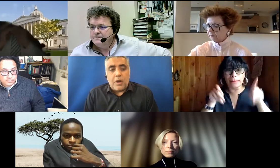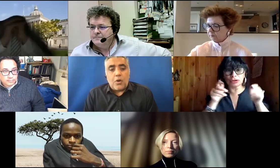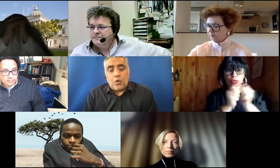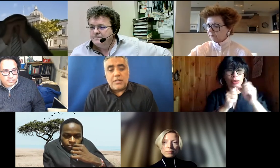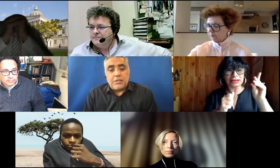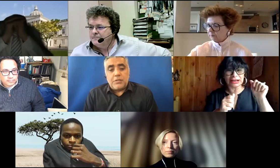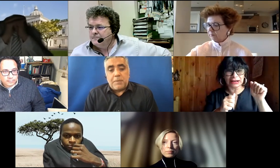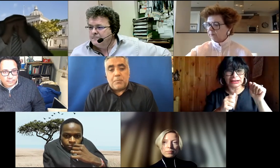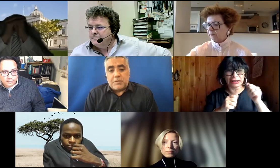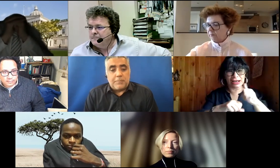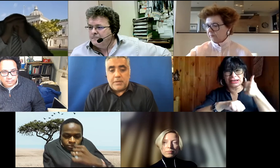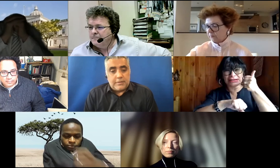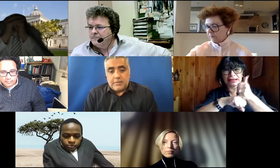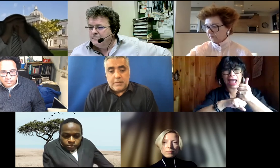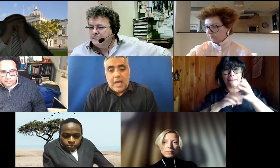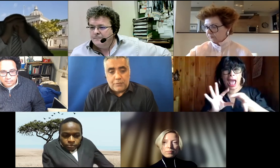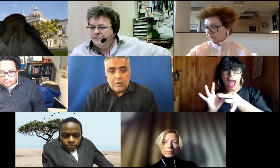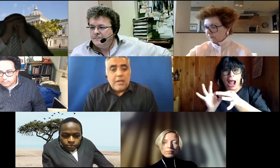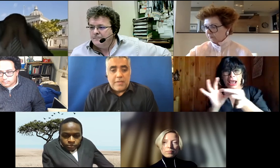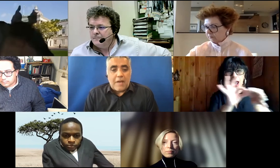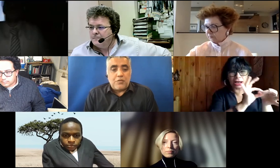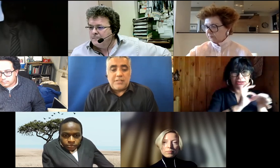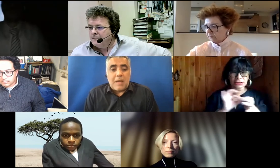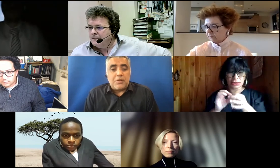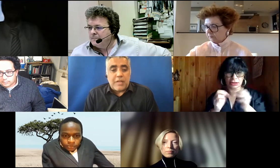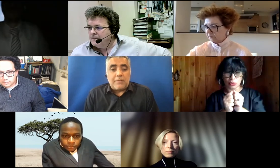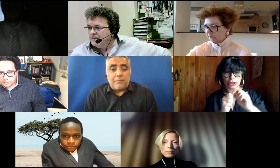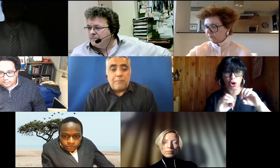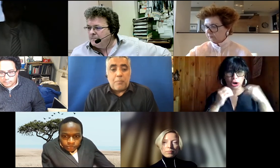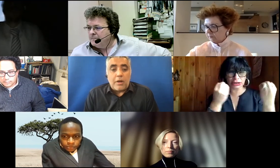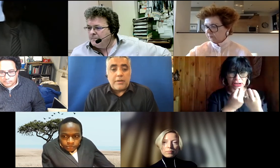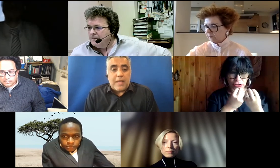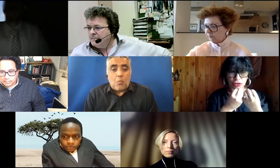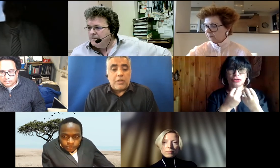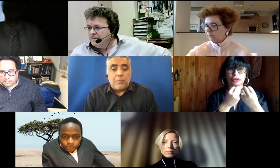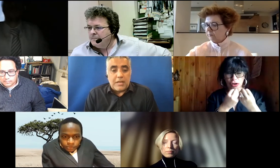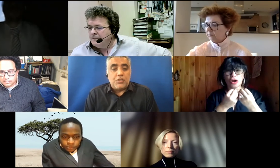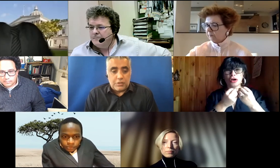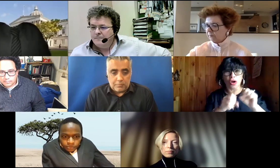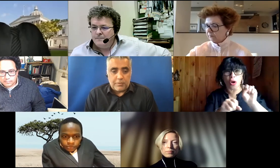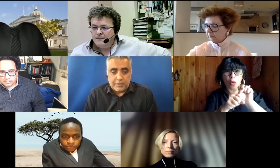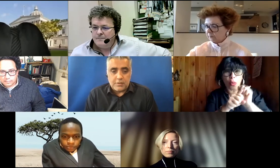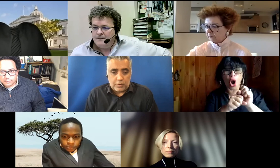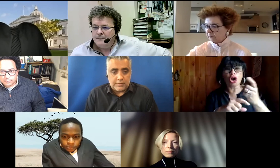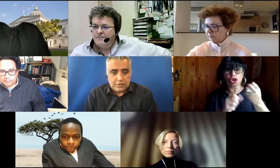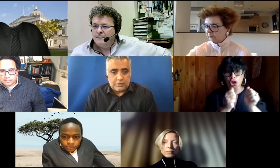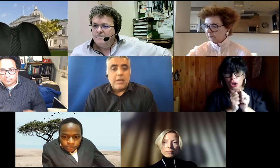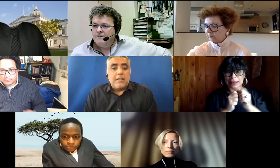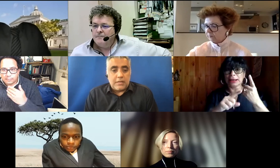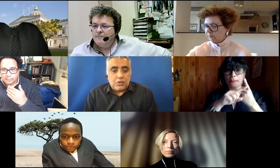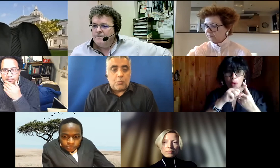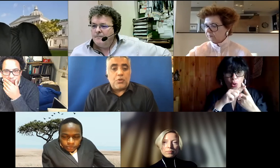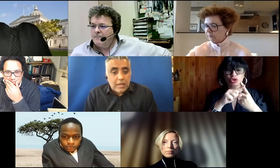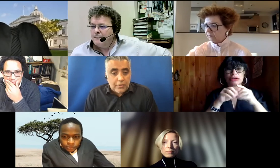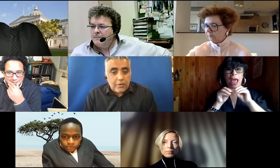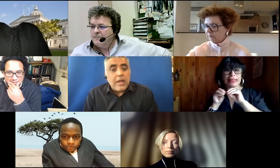with organizations of people with disabilities. They have to establish that bond and that working relationship with these organizations. They